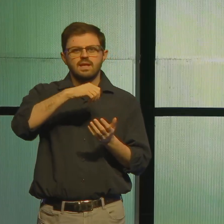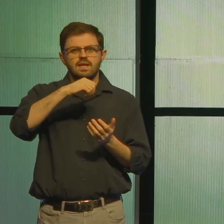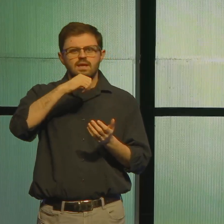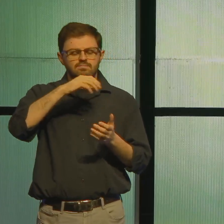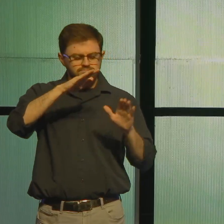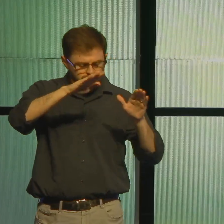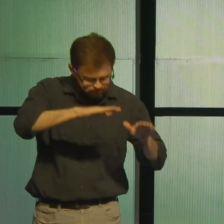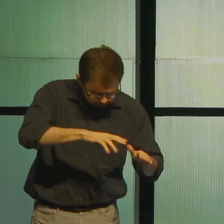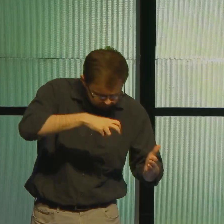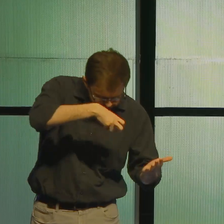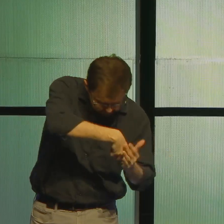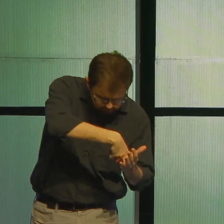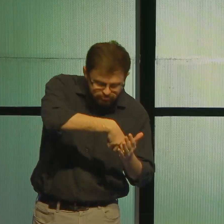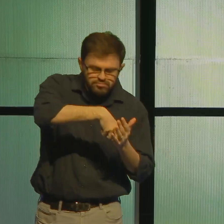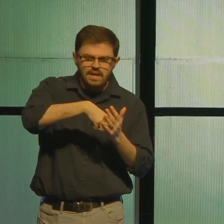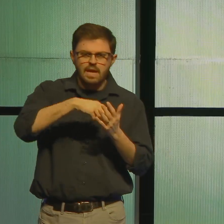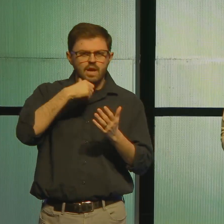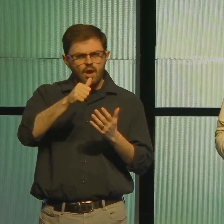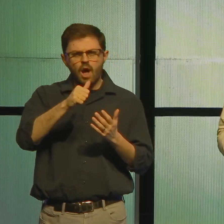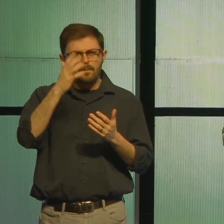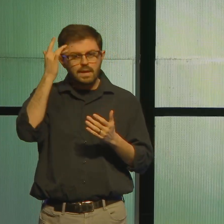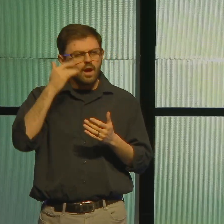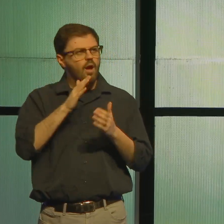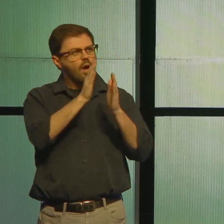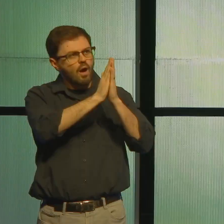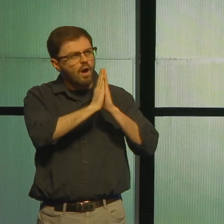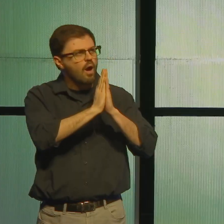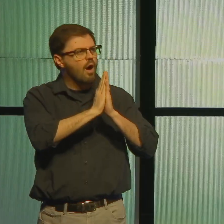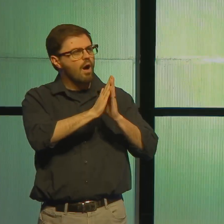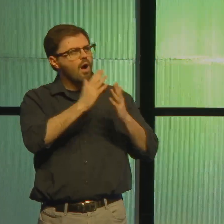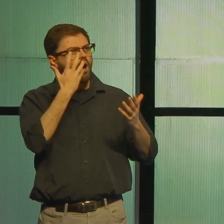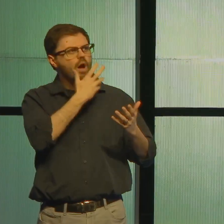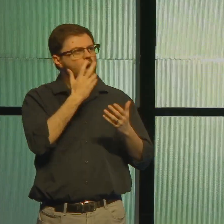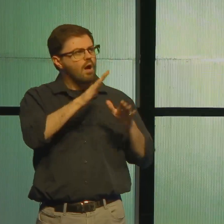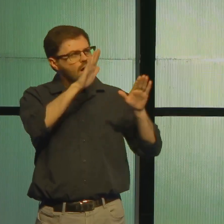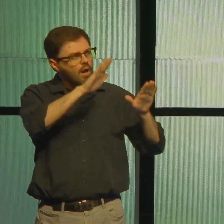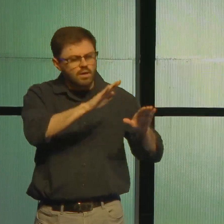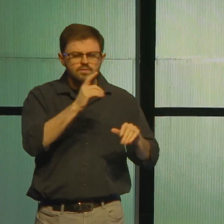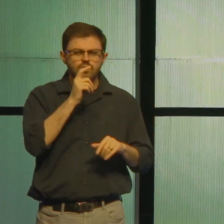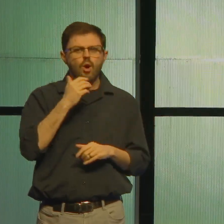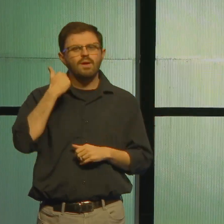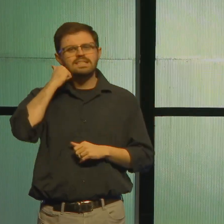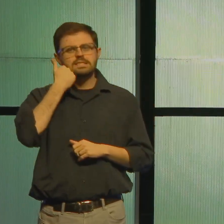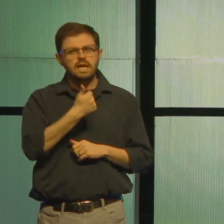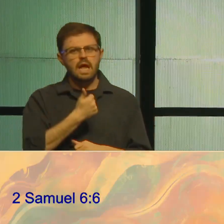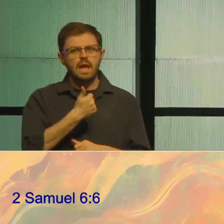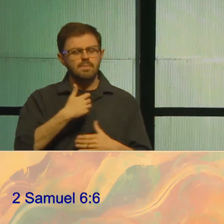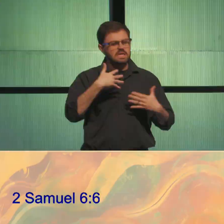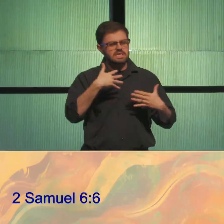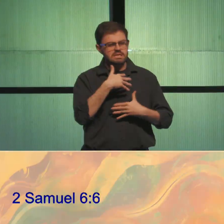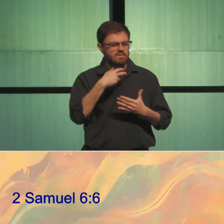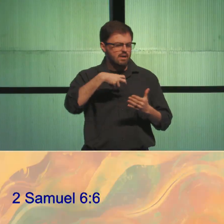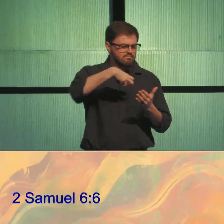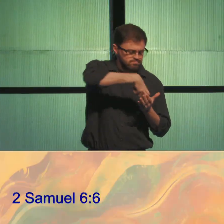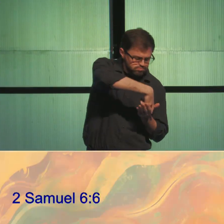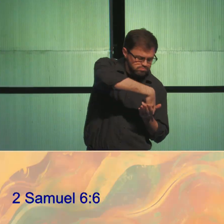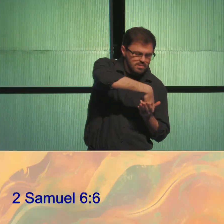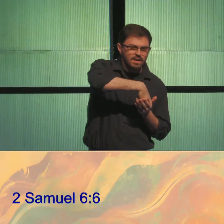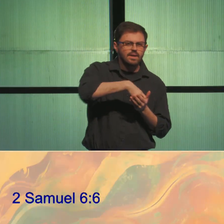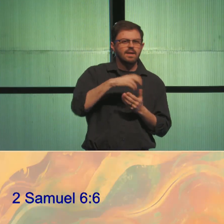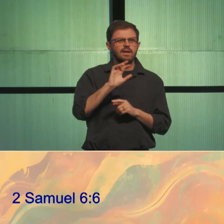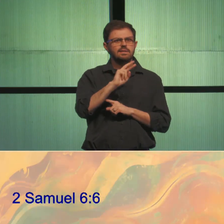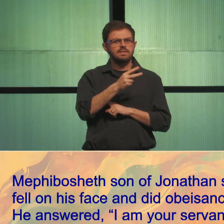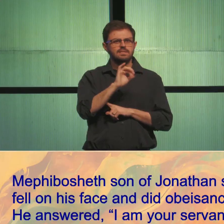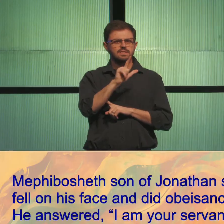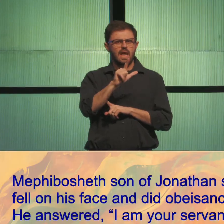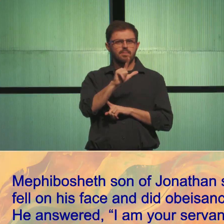of David out of worship or anything like that. He falls out of shame and fear. In 2 Samuel chapter 6, verse 6